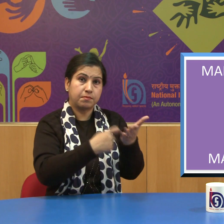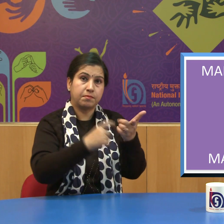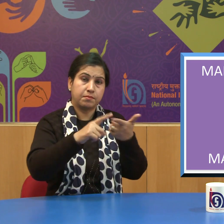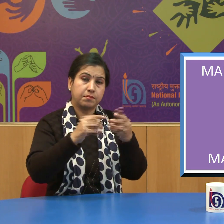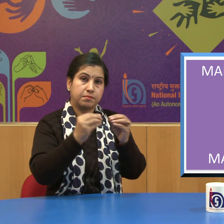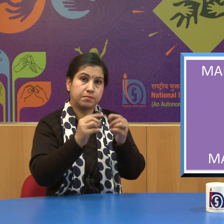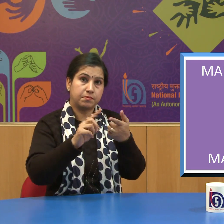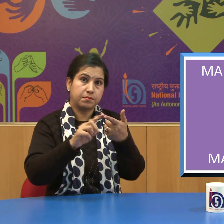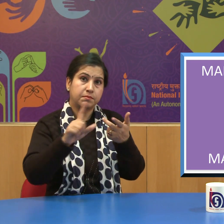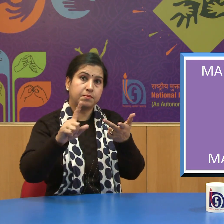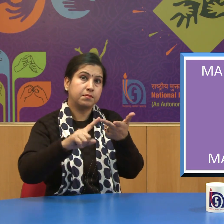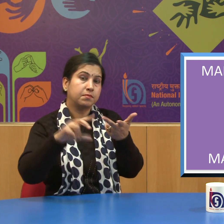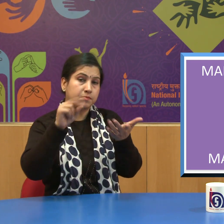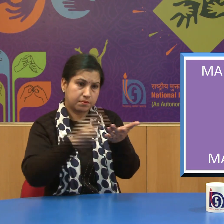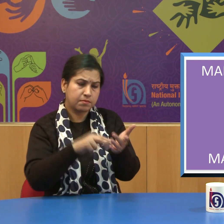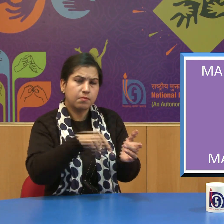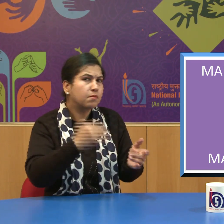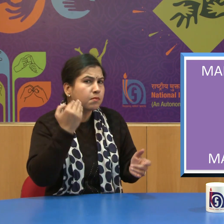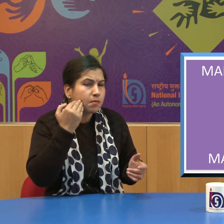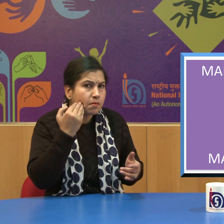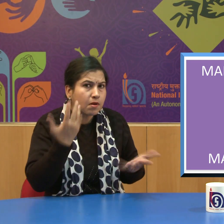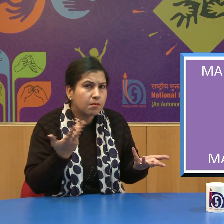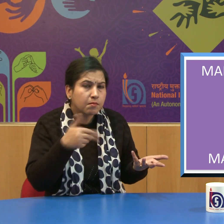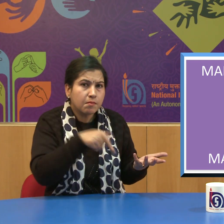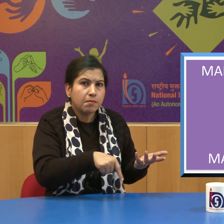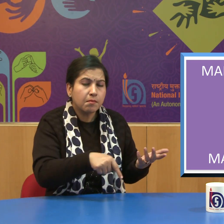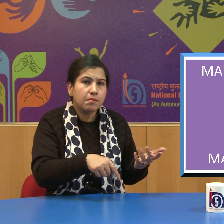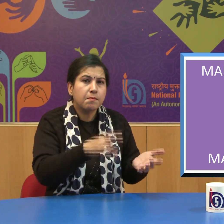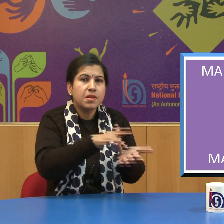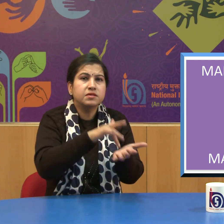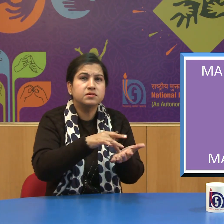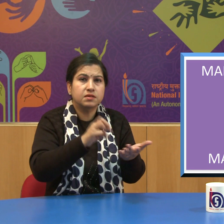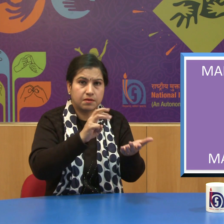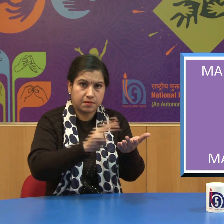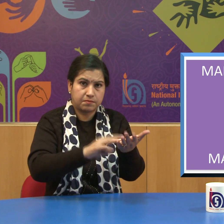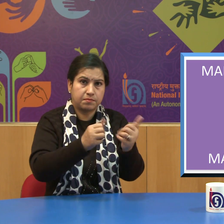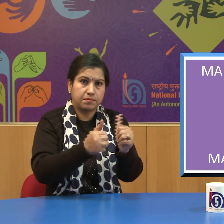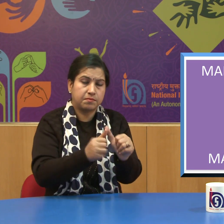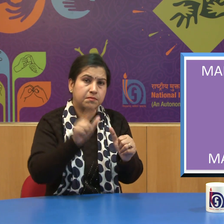this rebellion was in the Malabar region of Kerala.